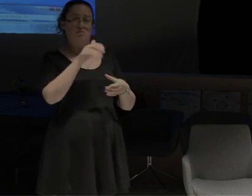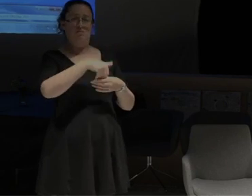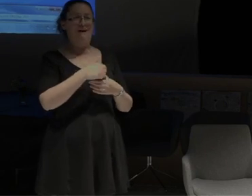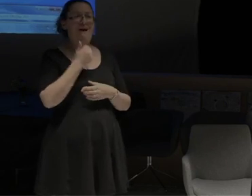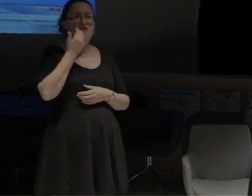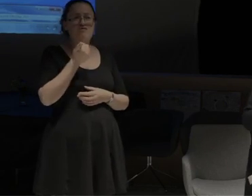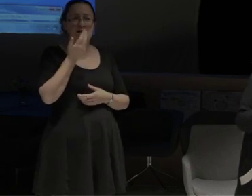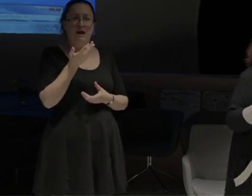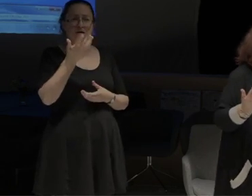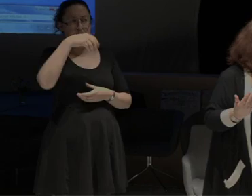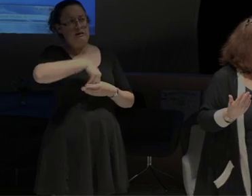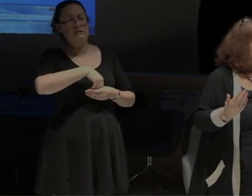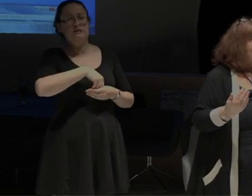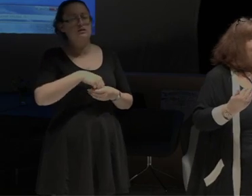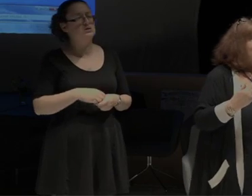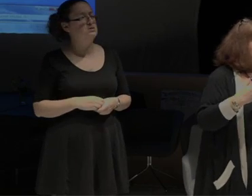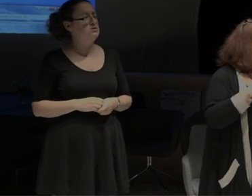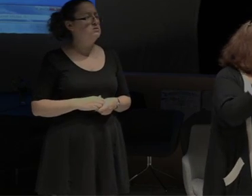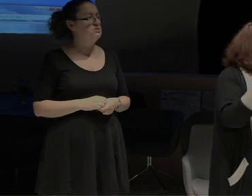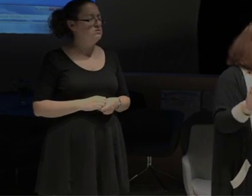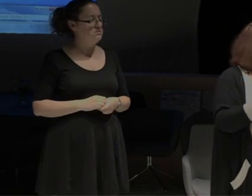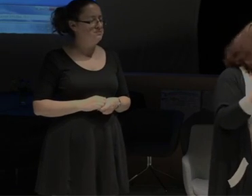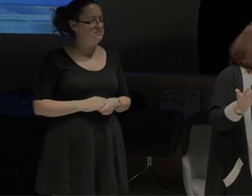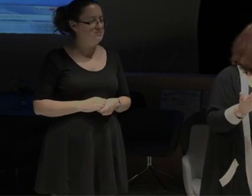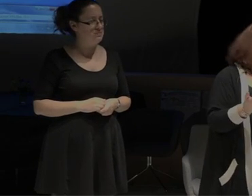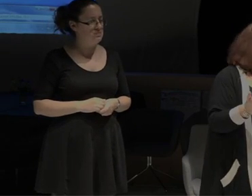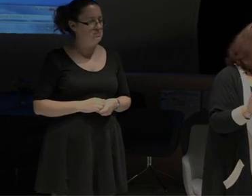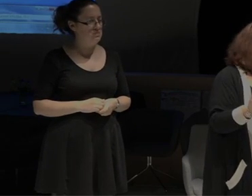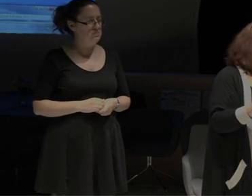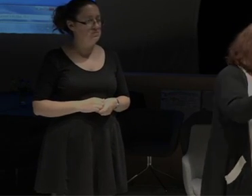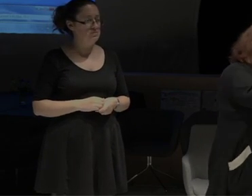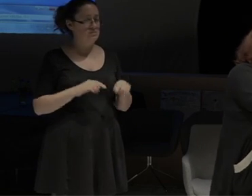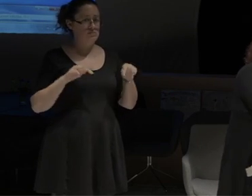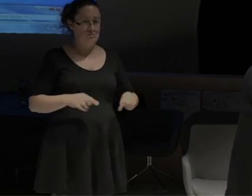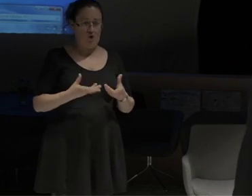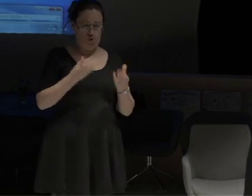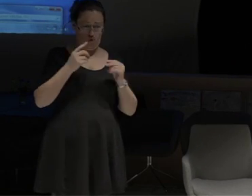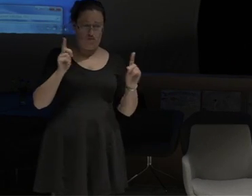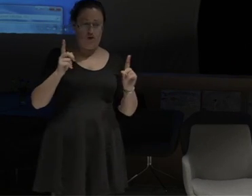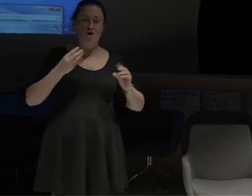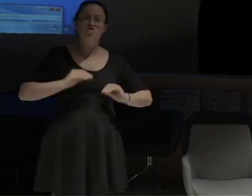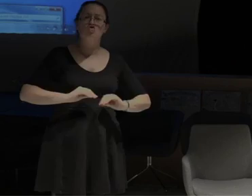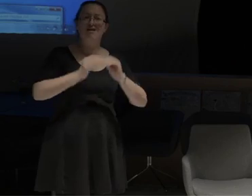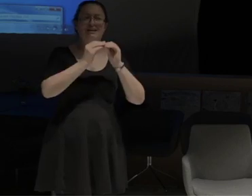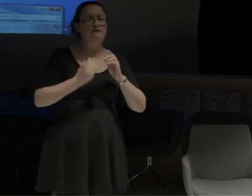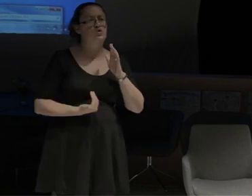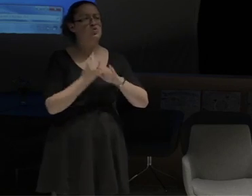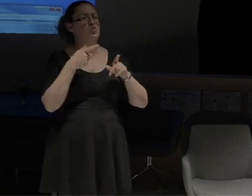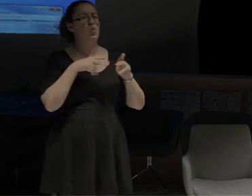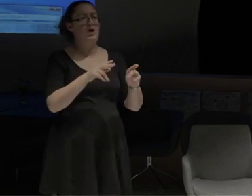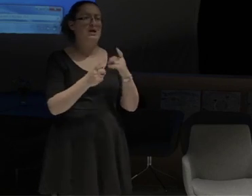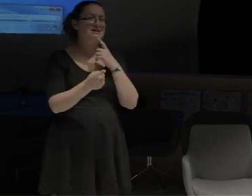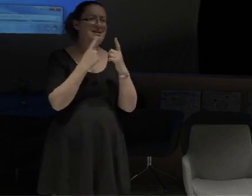think the other message we've learned here is that we have to find creative ways of doing this. So we have to find creative ways of presenting